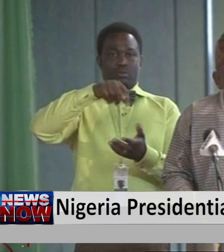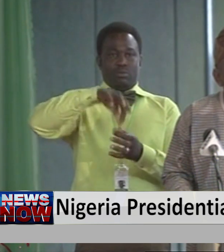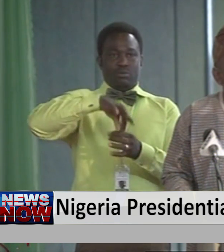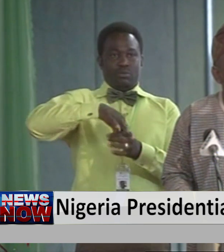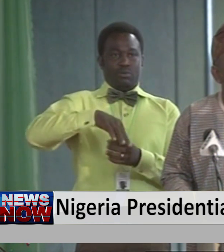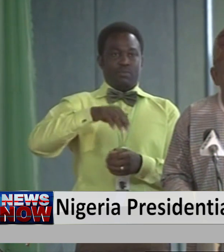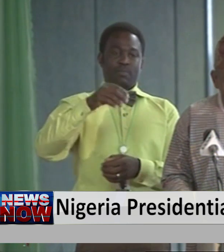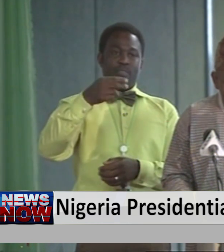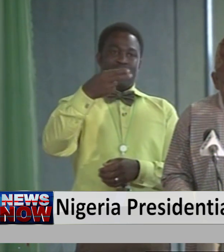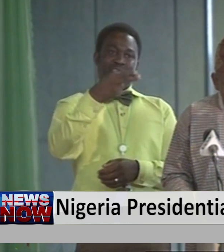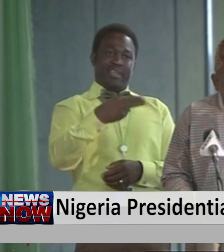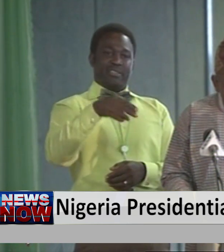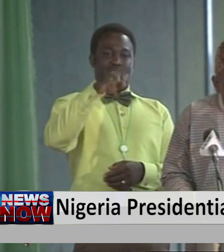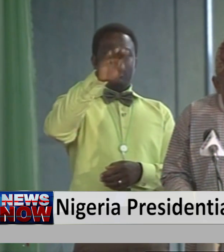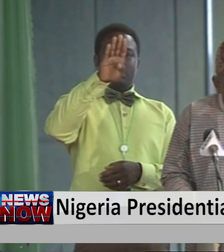HDP,